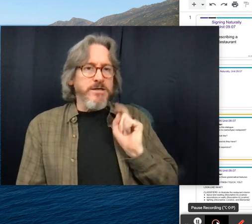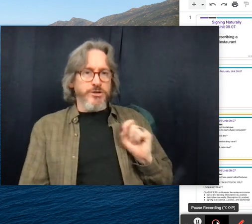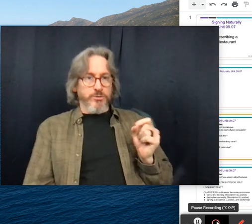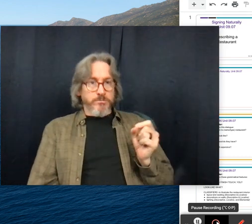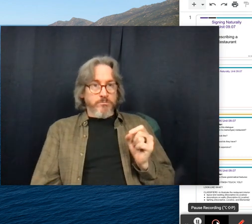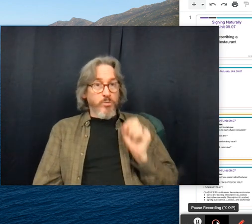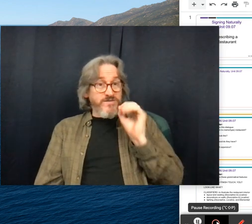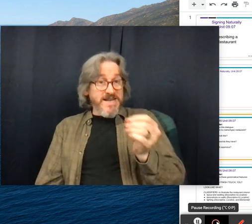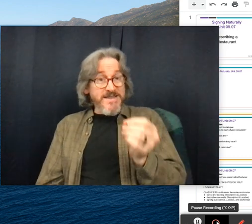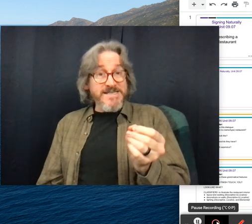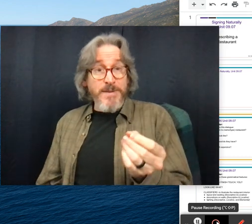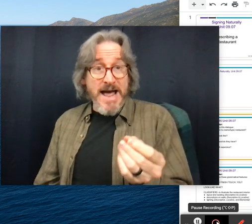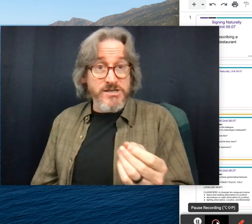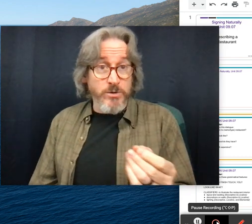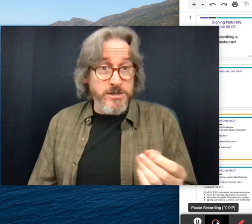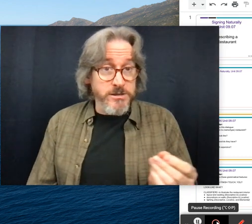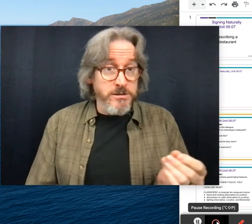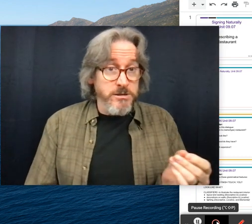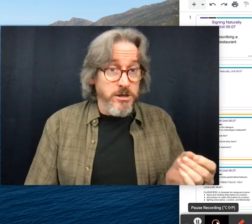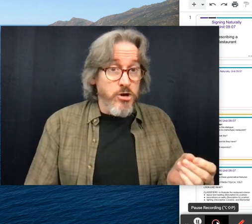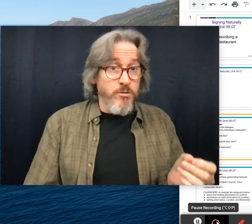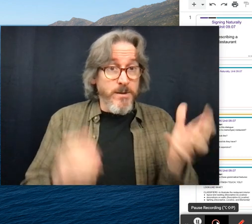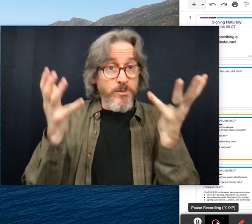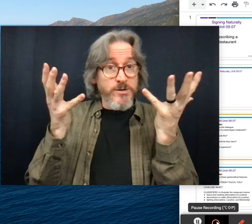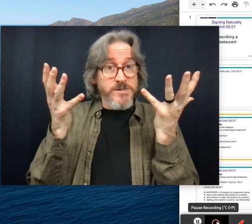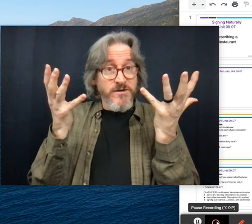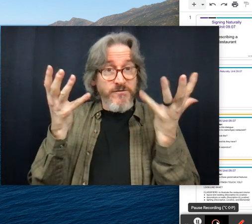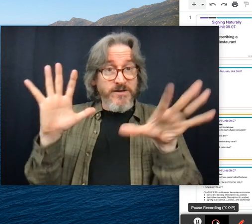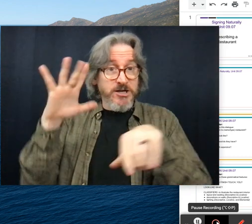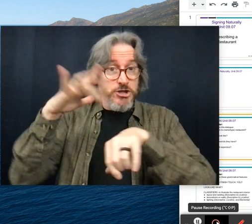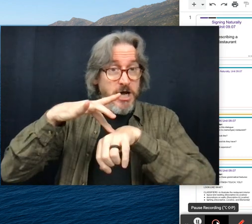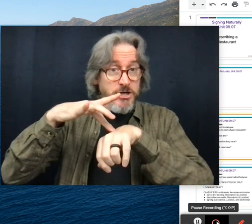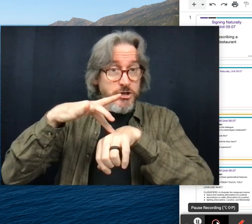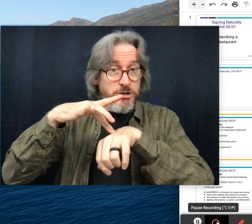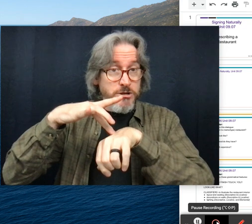Have you been to? We've done this in past ones. Remember, we used